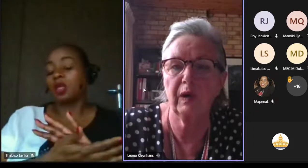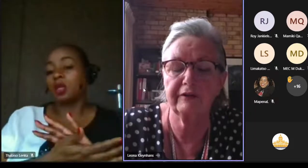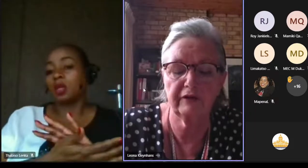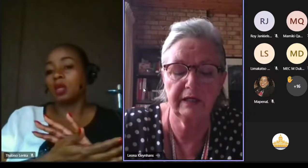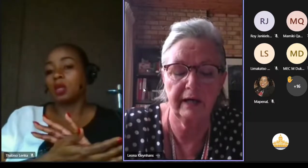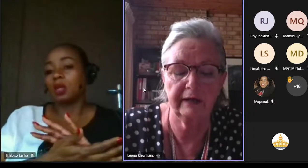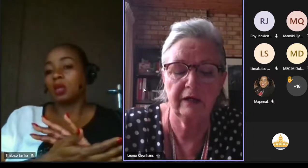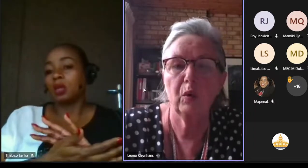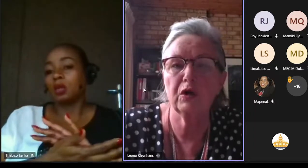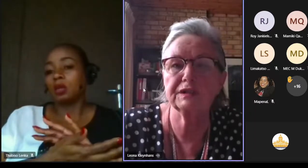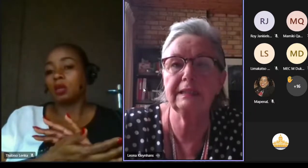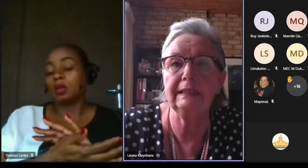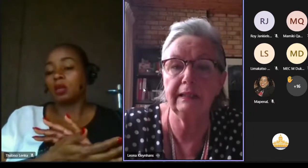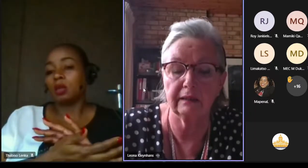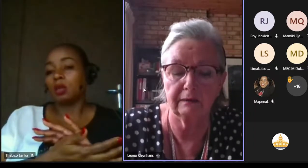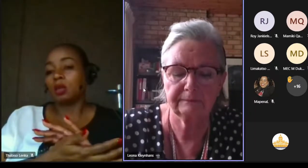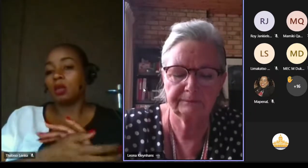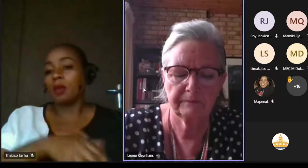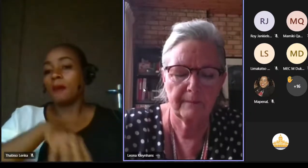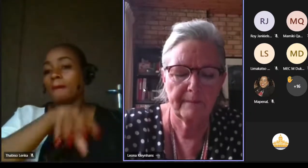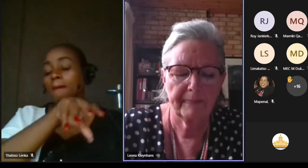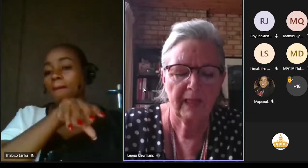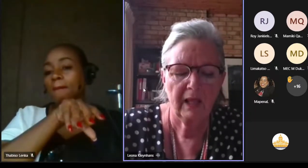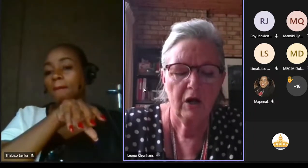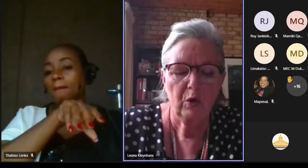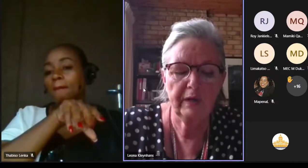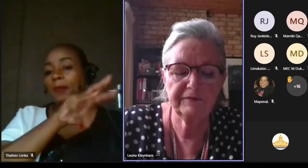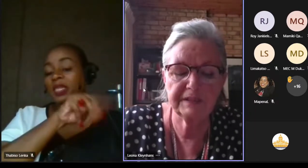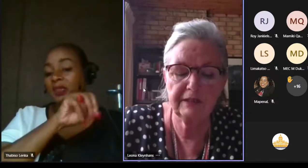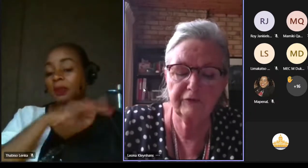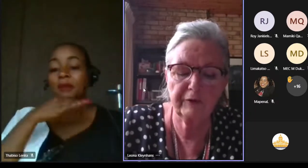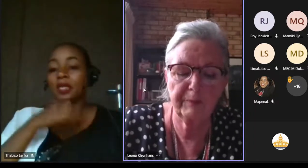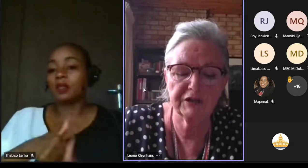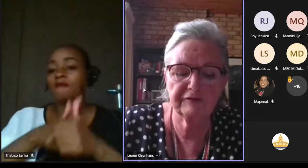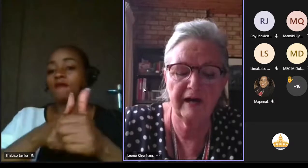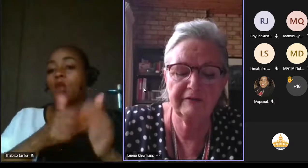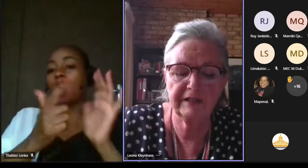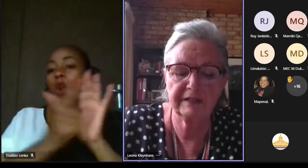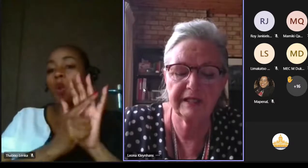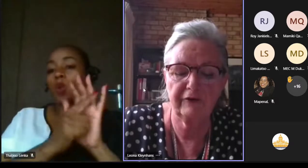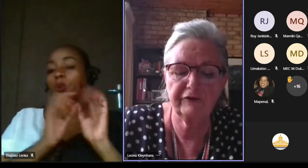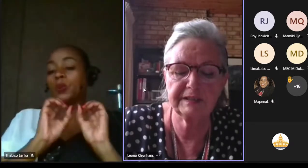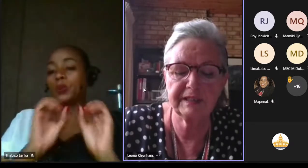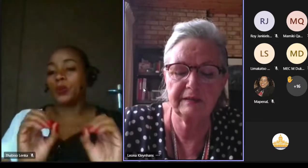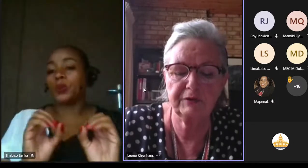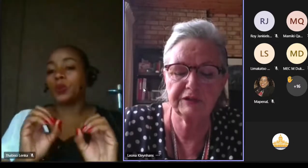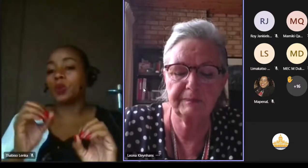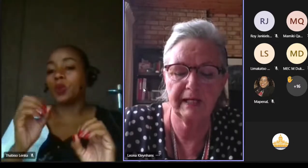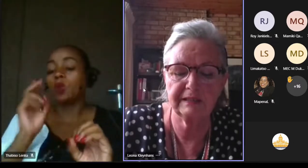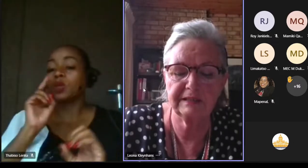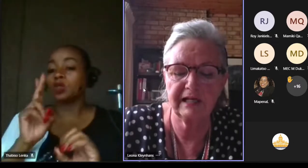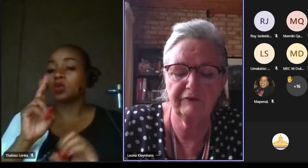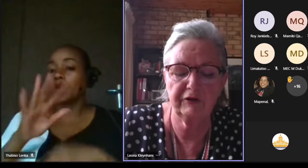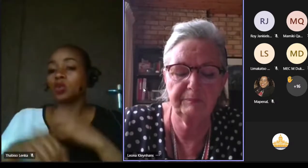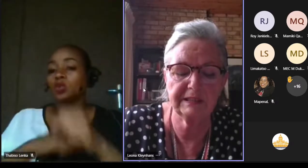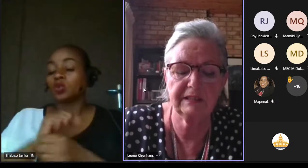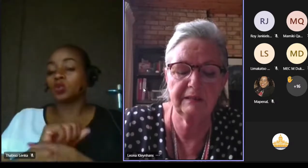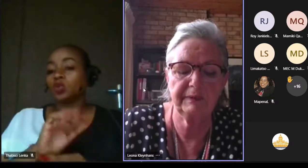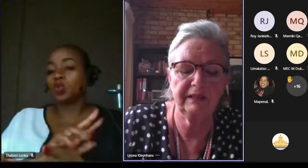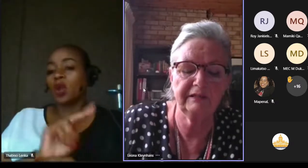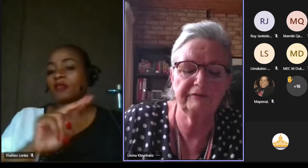of Section 139 was illegal. We have seen for the past 5 years how Free State municipalities